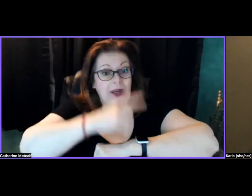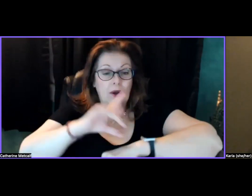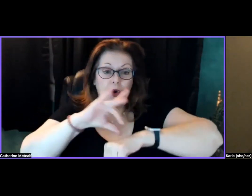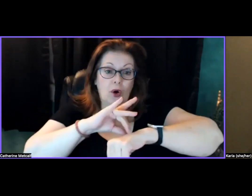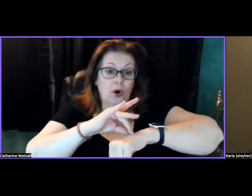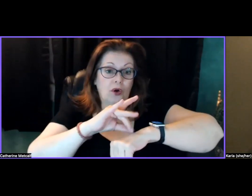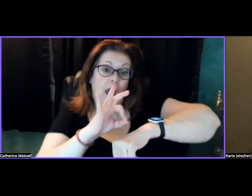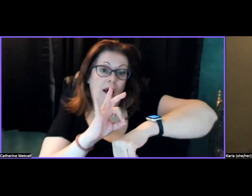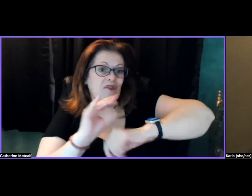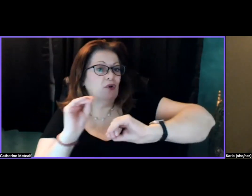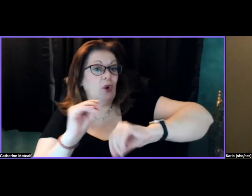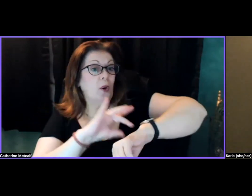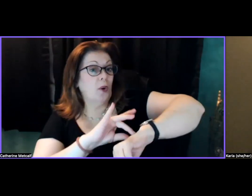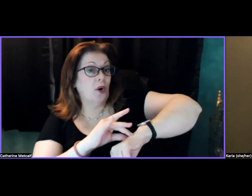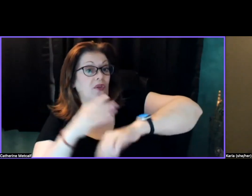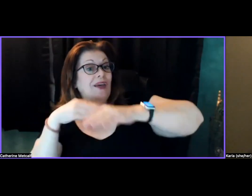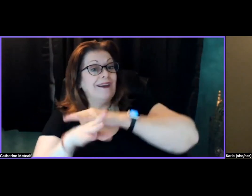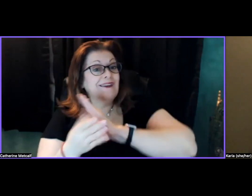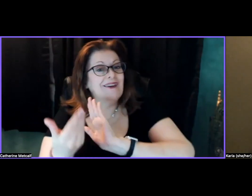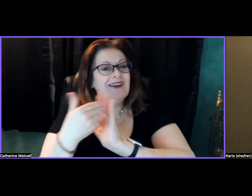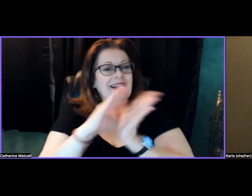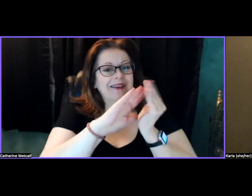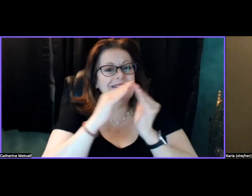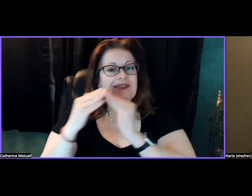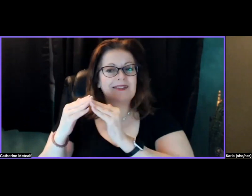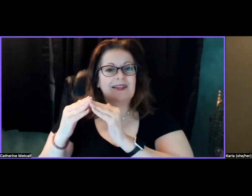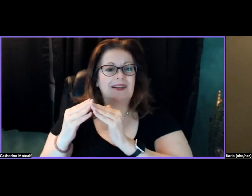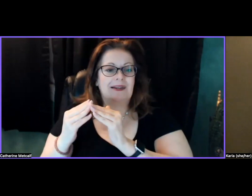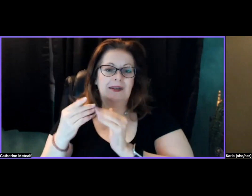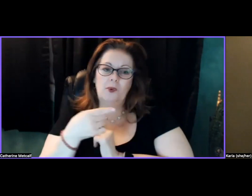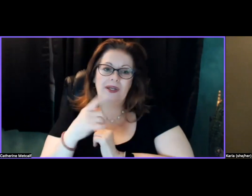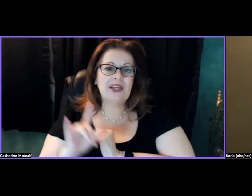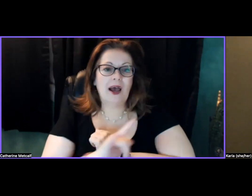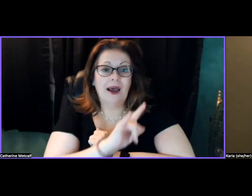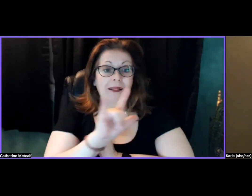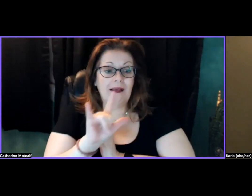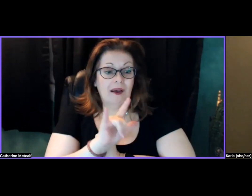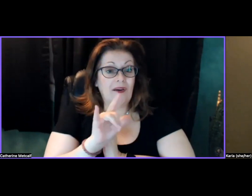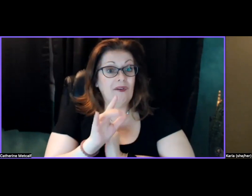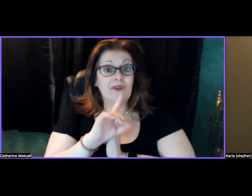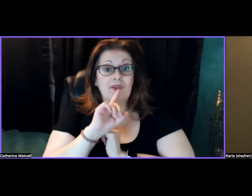earth. I re-enter the city in which I love you. Lee Younglee.